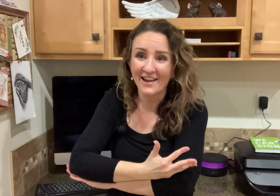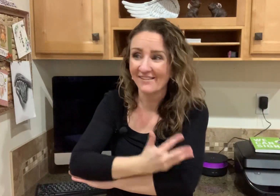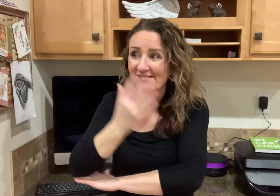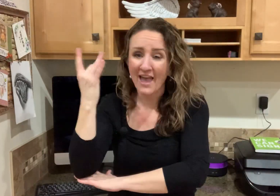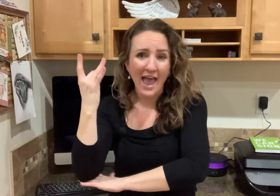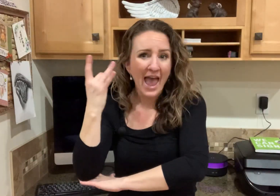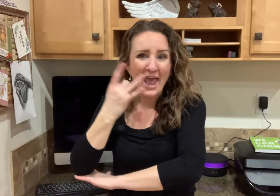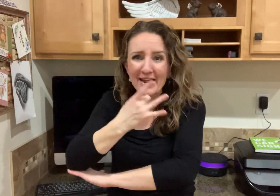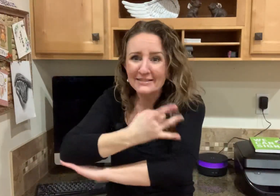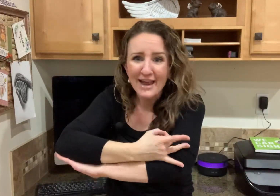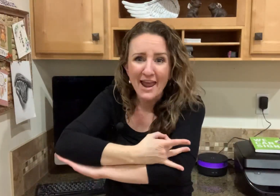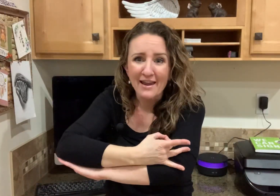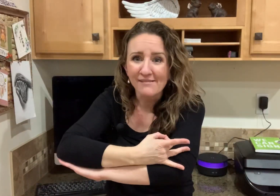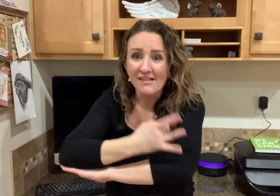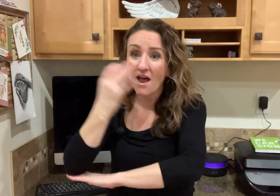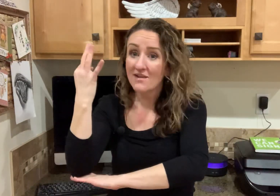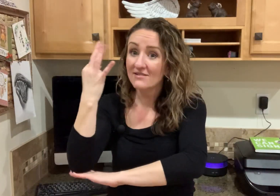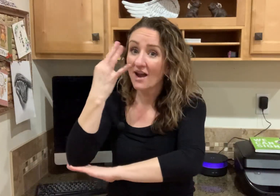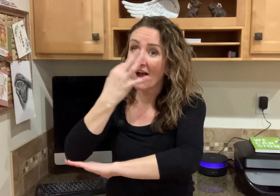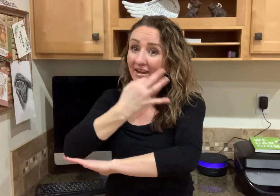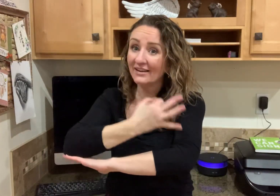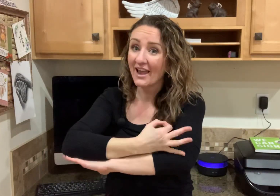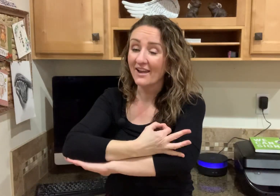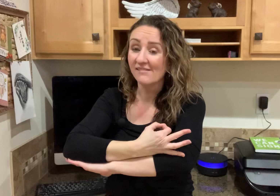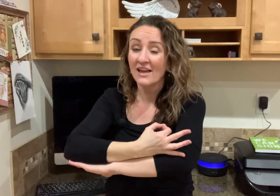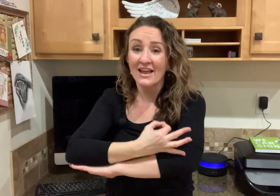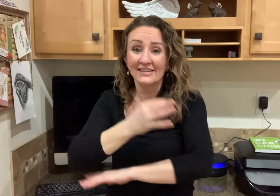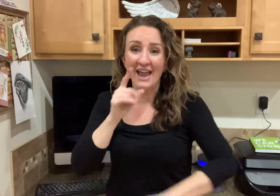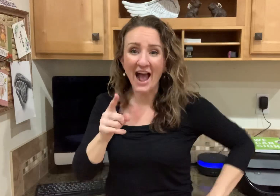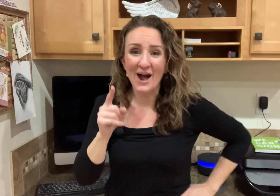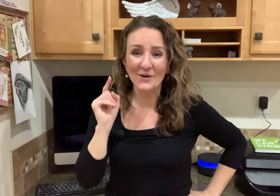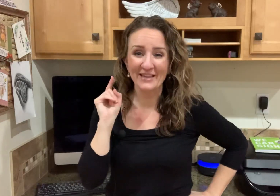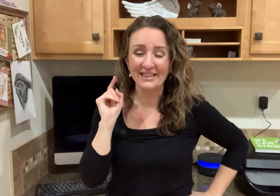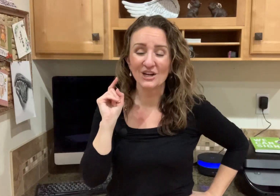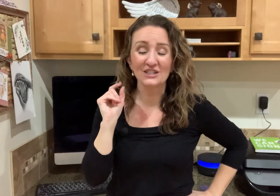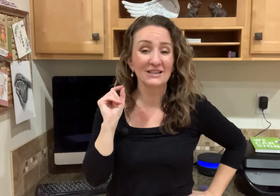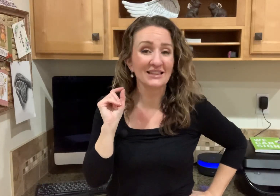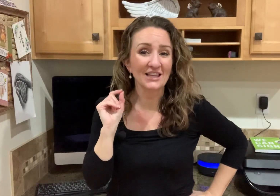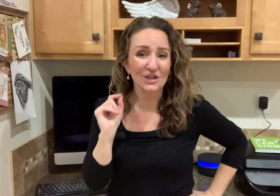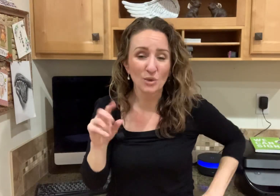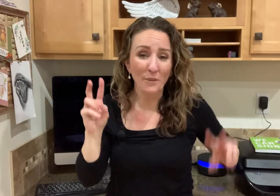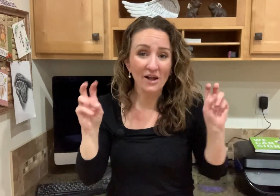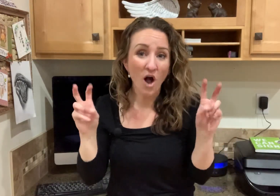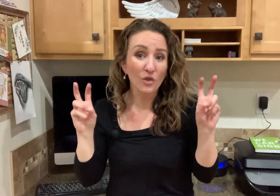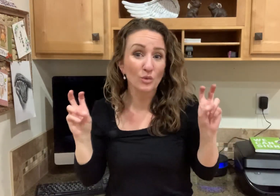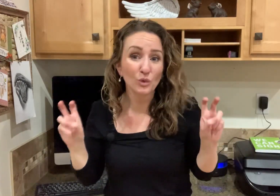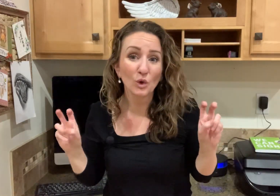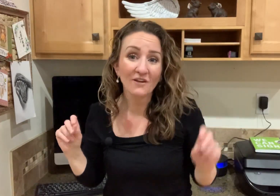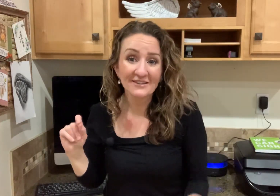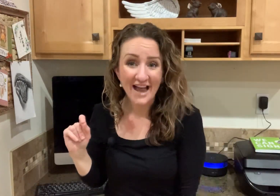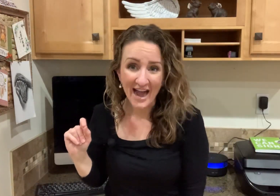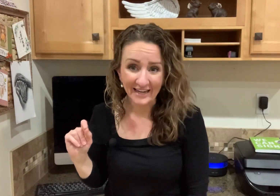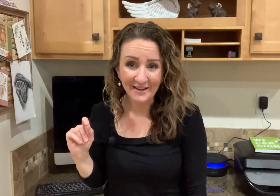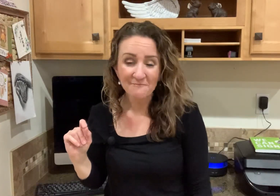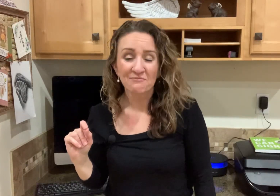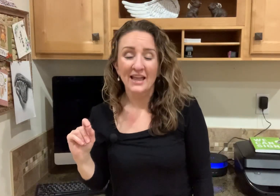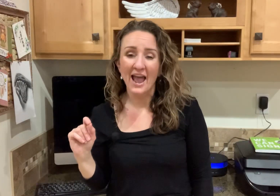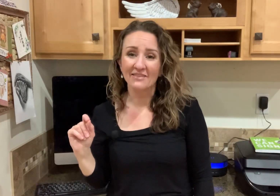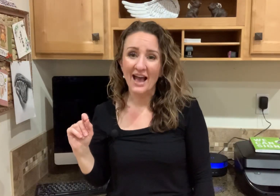days, 8 days, 9 days. Now there's what we call the rule of 9, and that